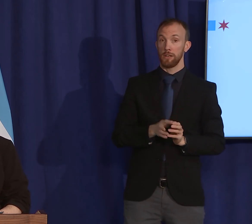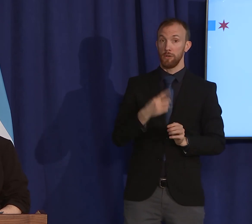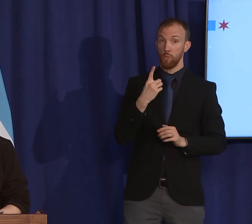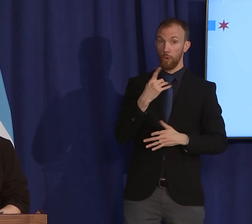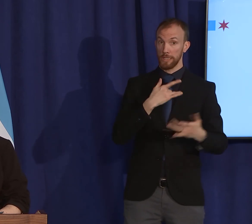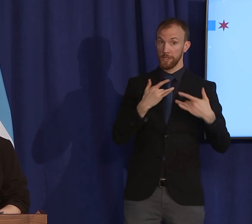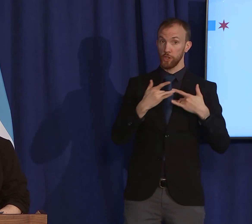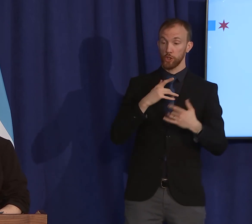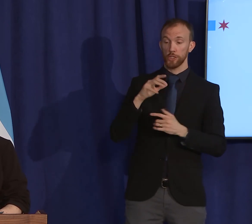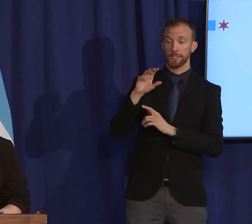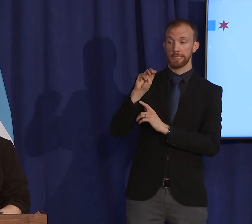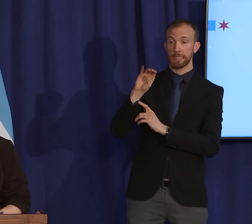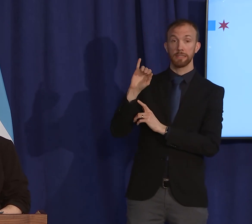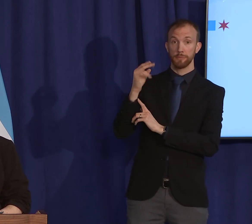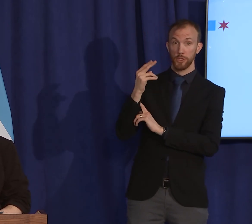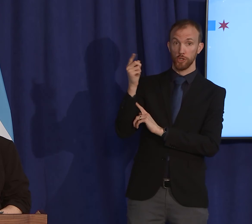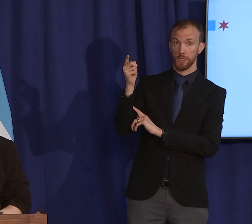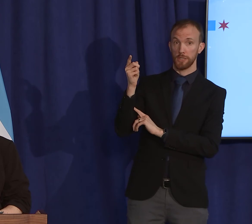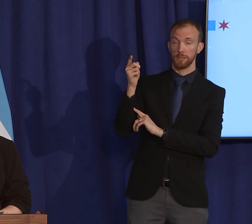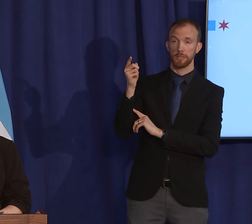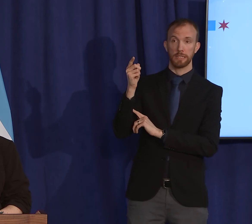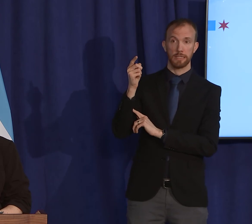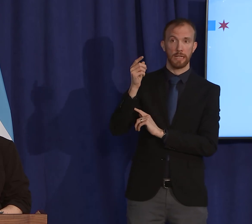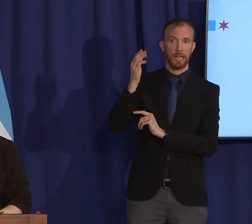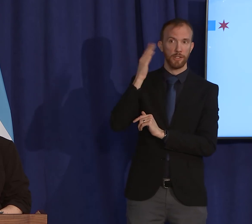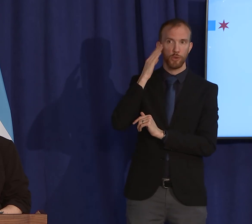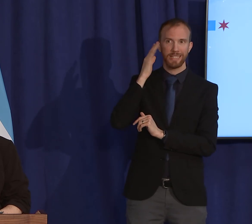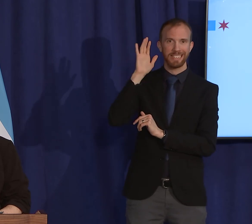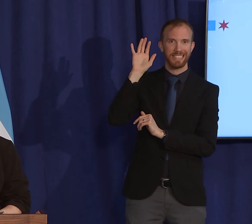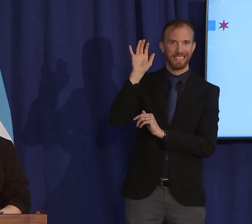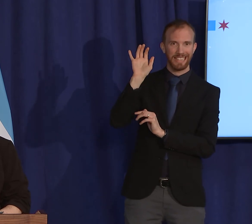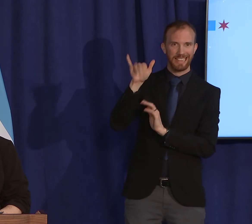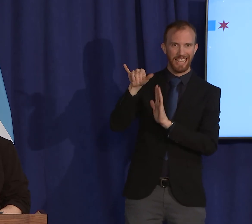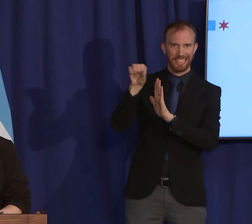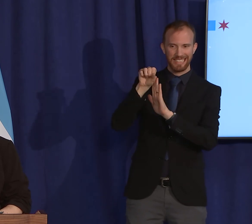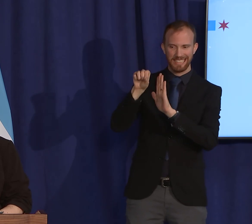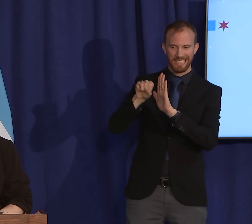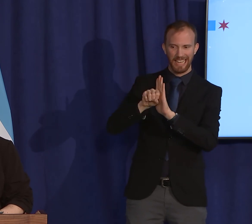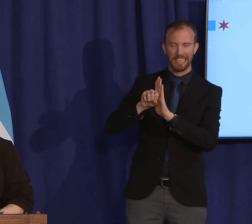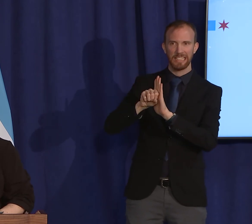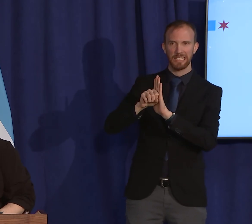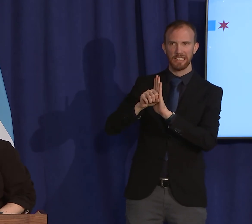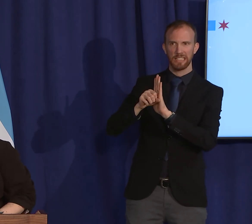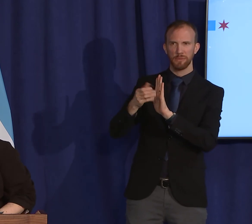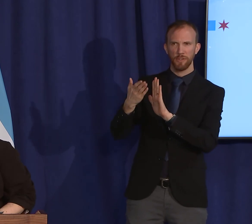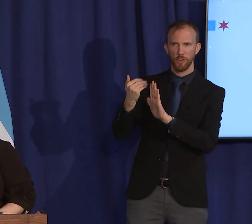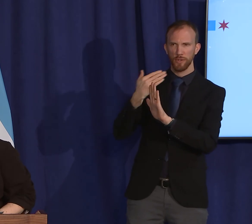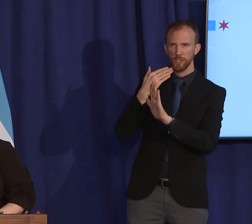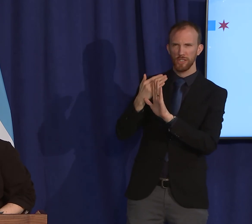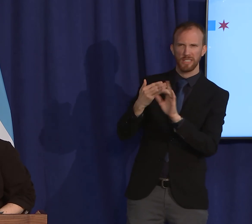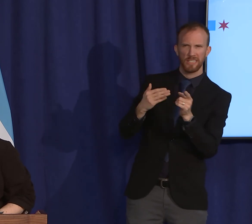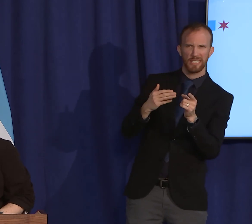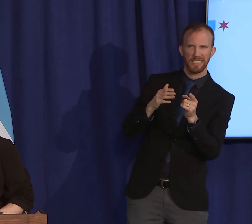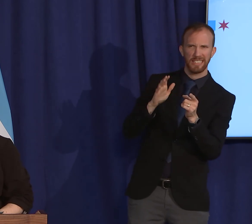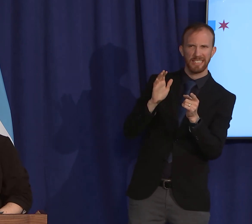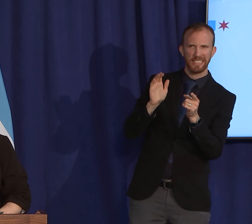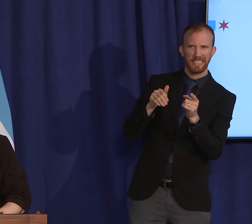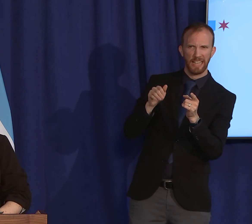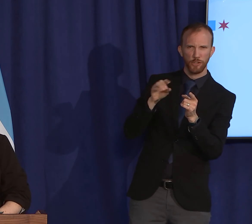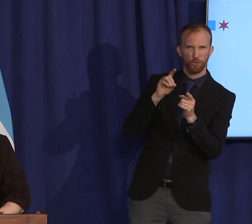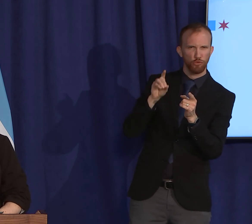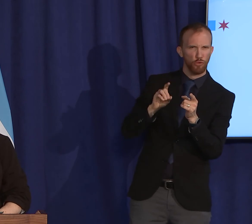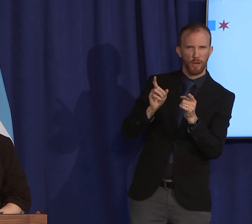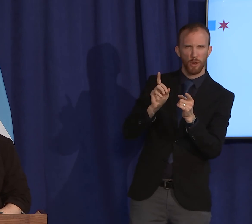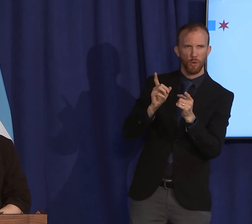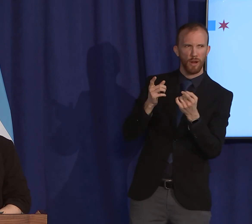concern. Knowing that that's been a state that has had good rates, yes. Is it in Detroit? Where are they seeing